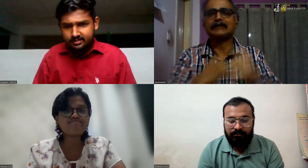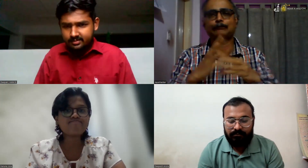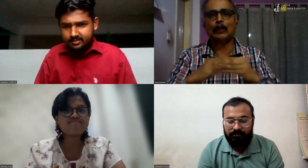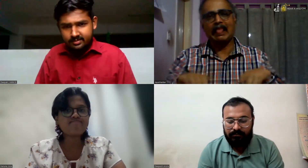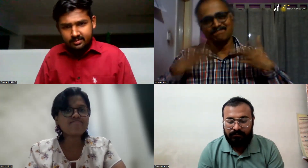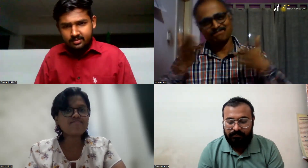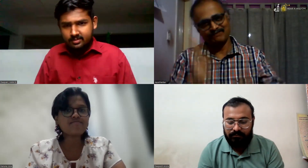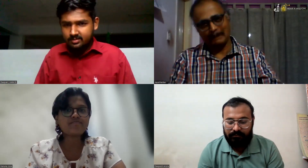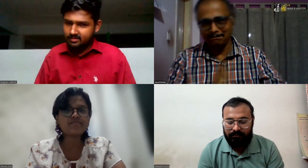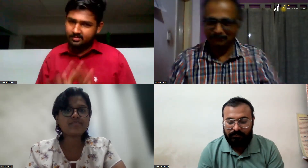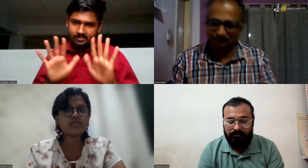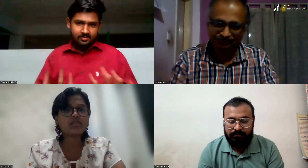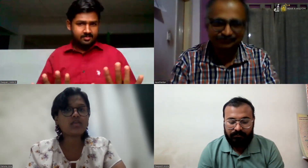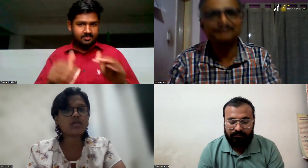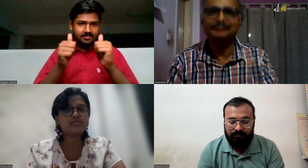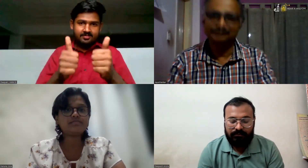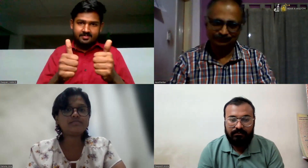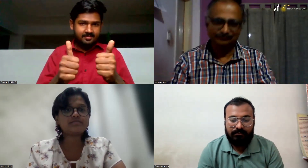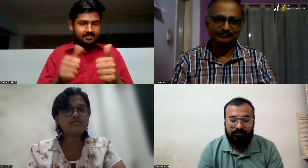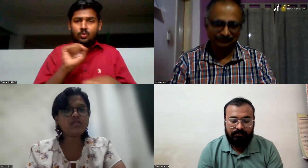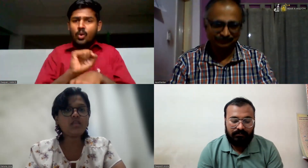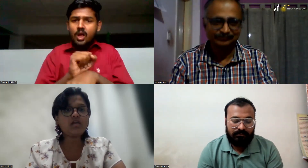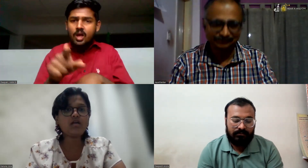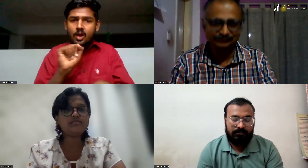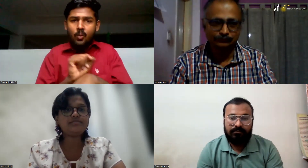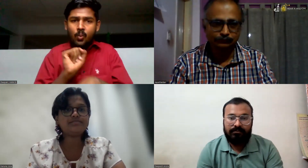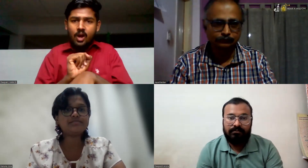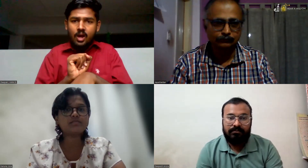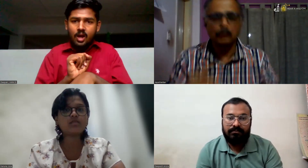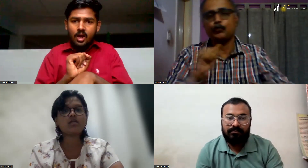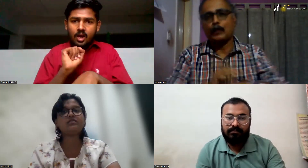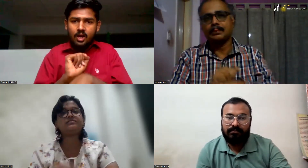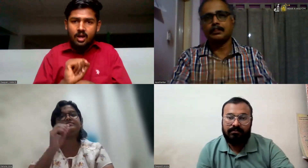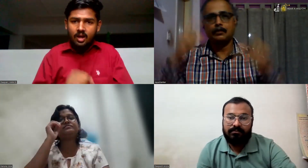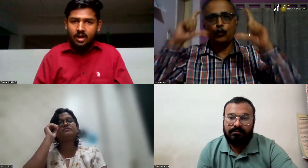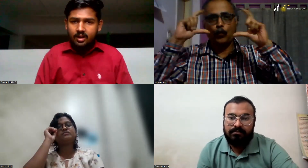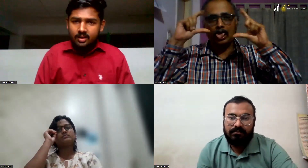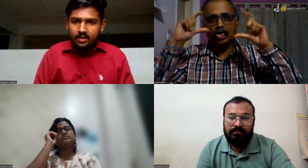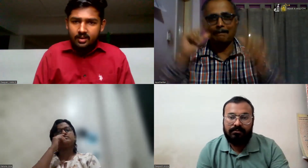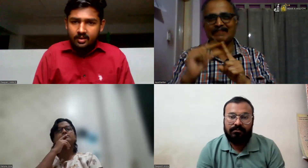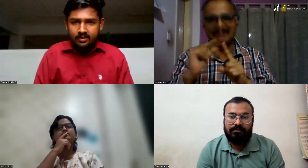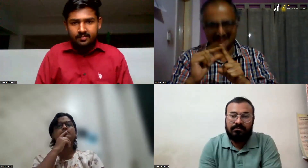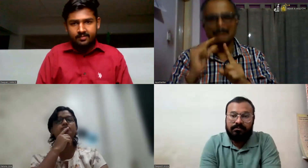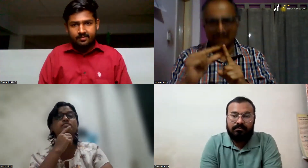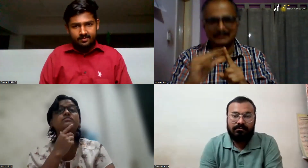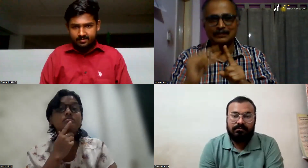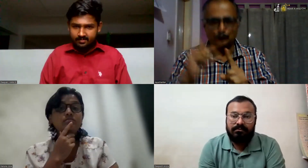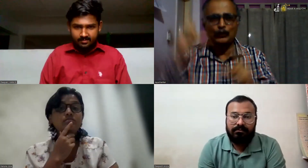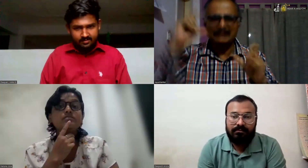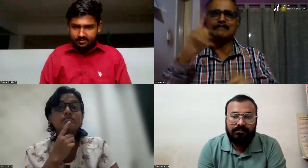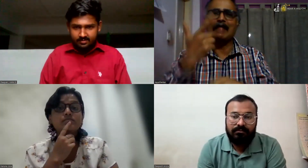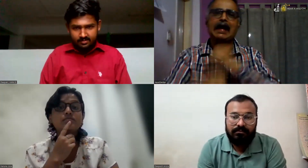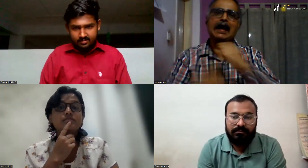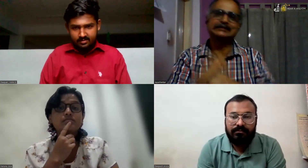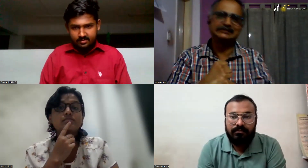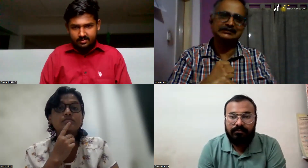Just go further in a bit slow way. All right. So I was saying, yeah, you were saying, where do you work?